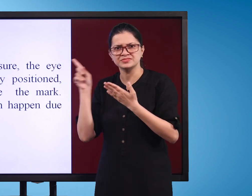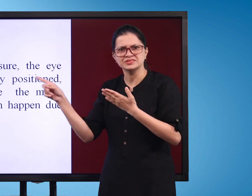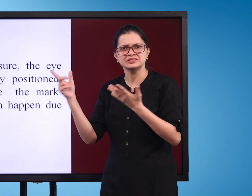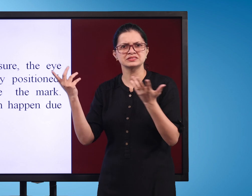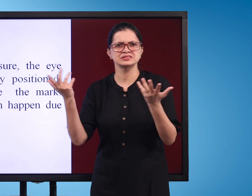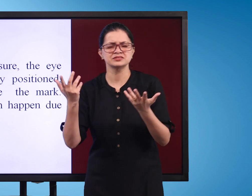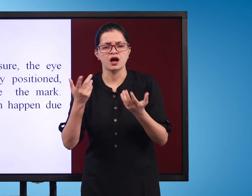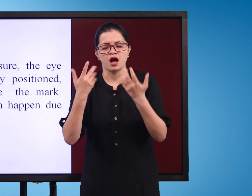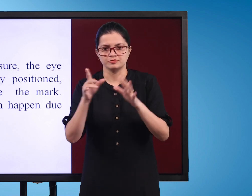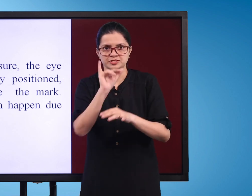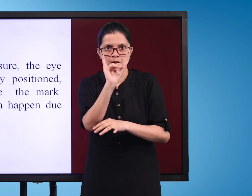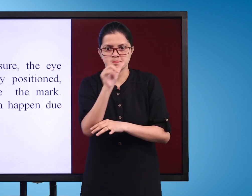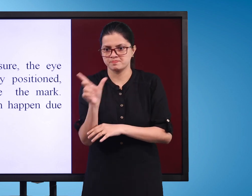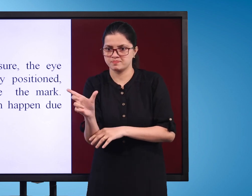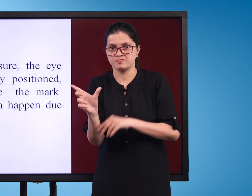To get correct measure,